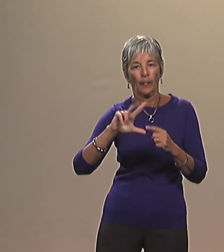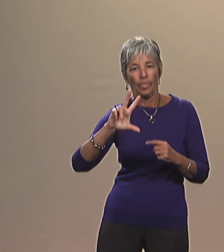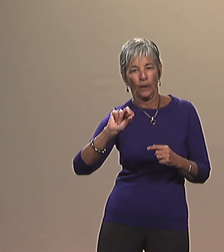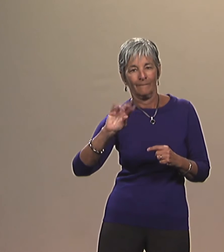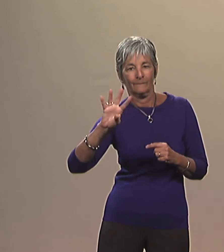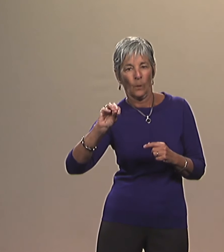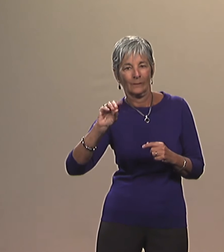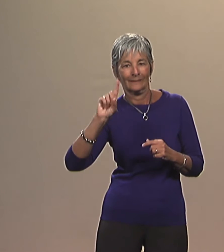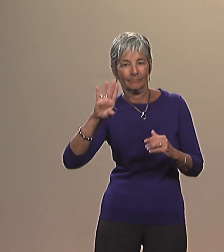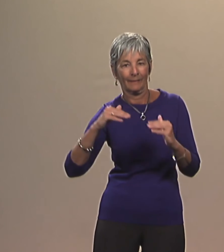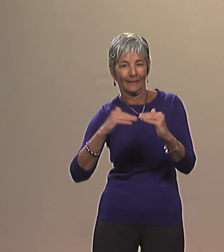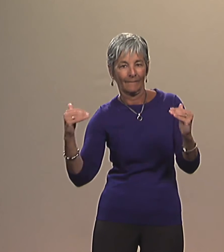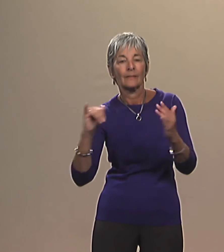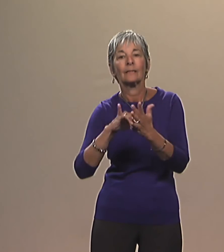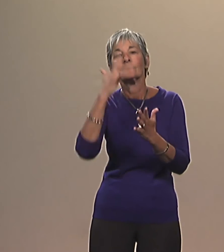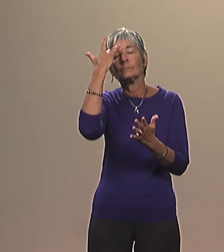to a 30 dB level.